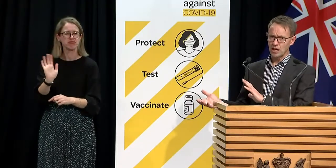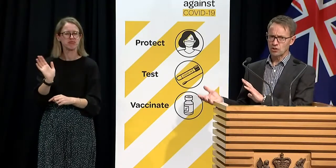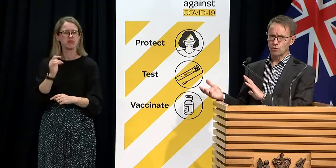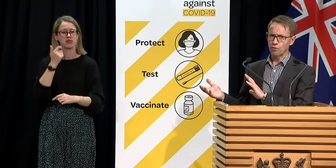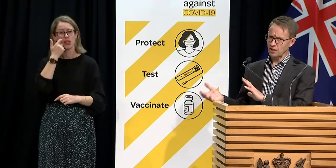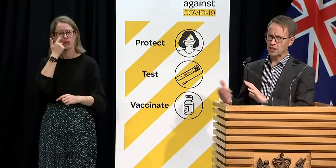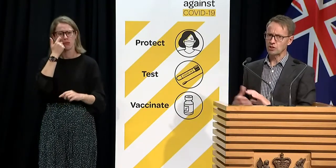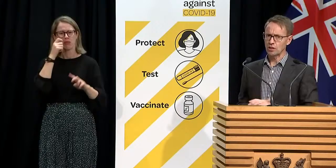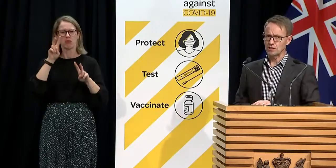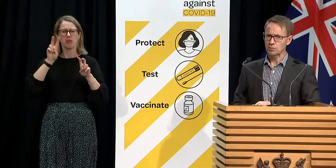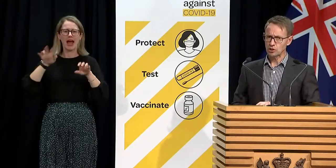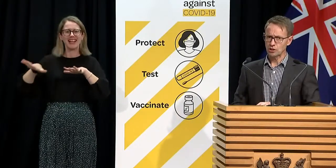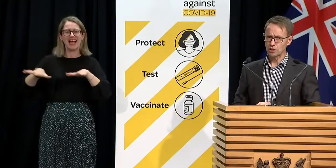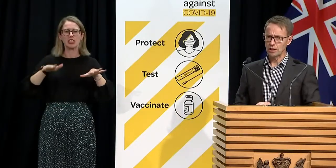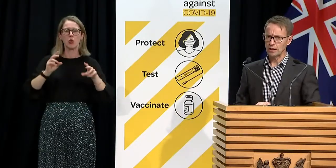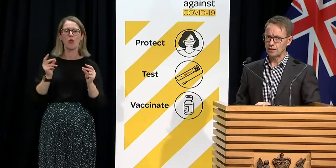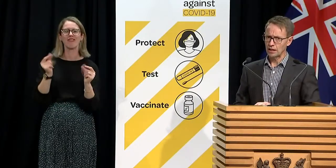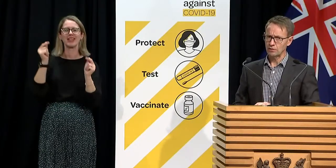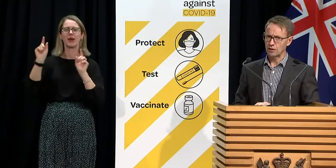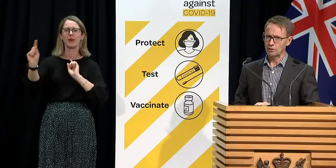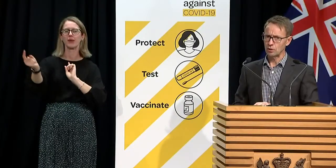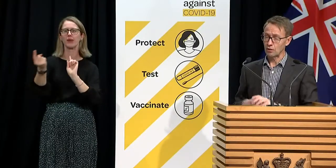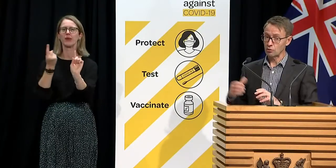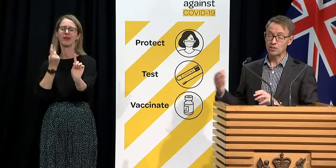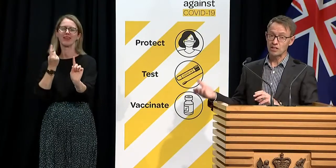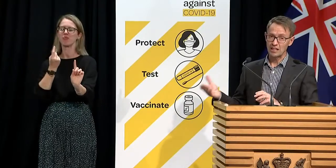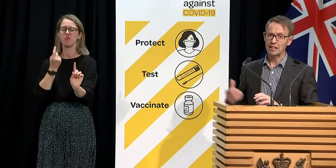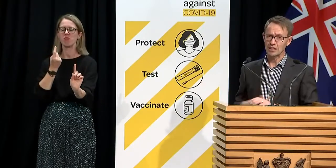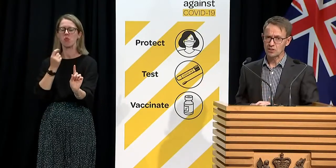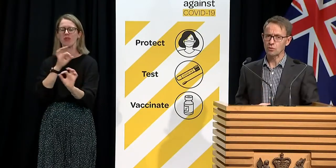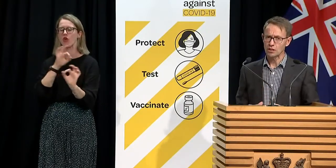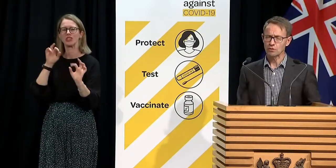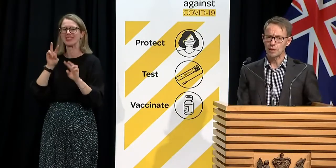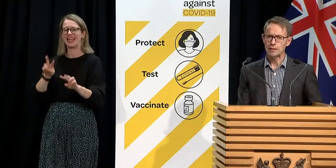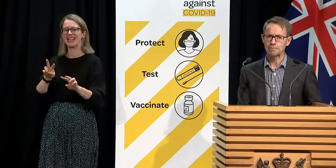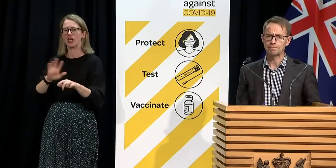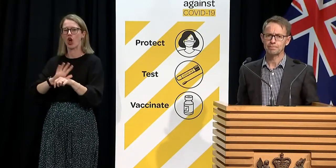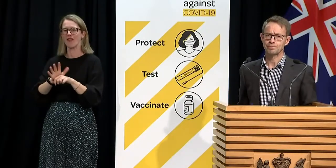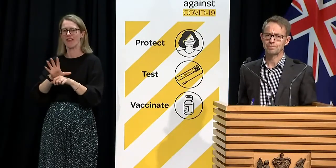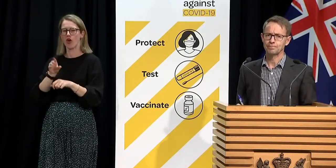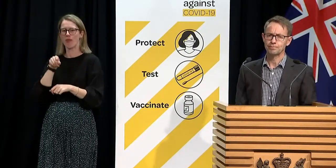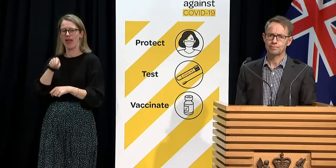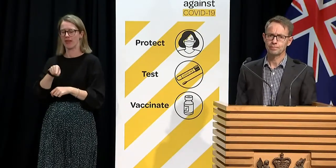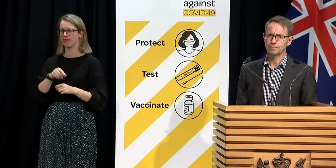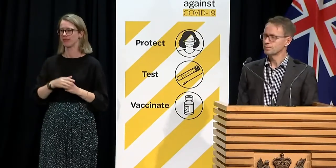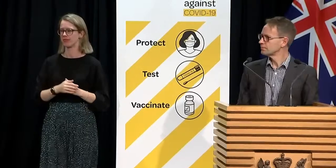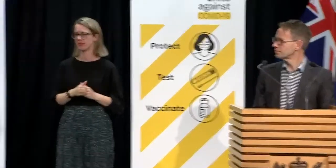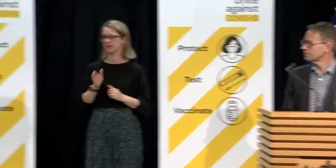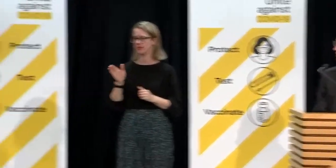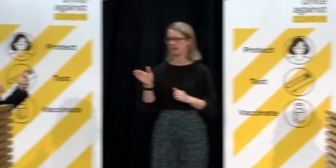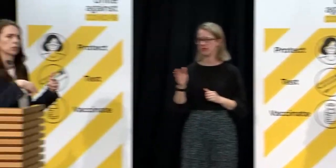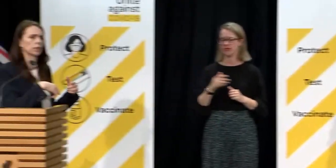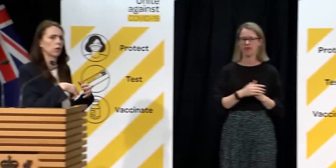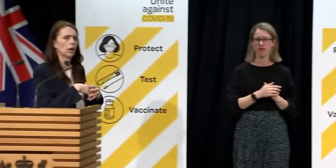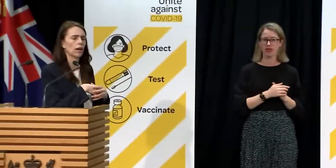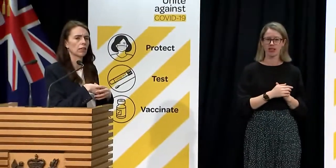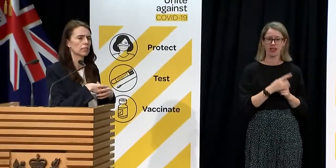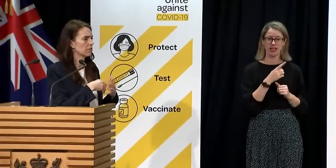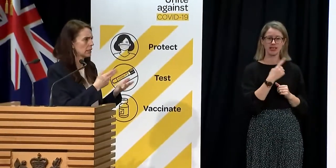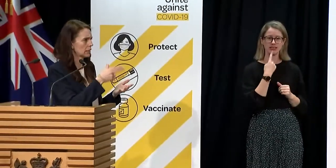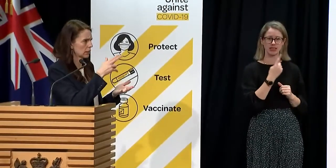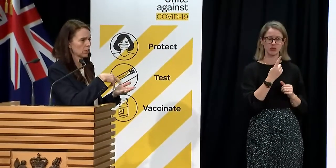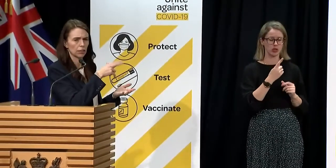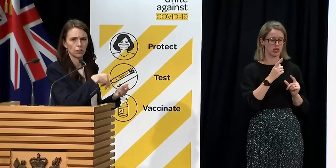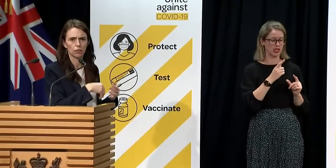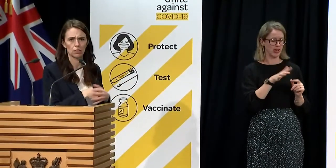much that casual, fleeting transmission. We haven't really seen any cases arise from that. Dr. Bloomfield mentioned some of the areas where we're doing quite high